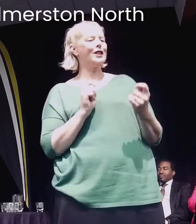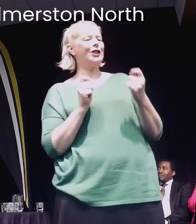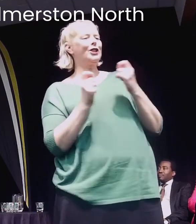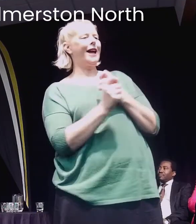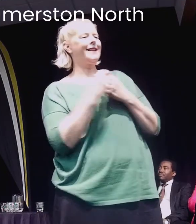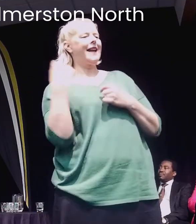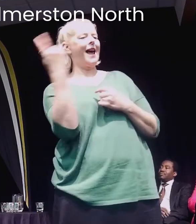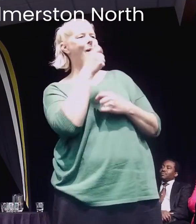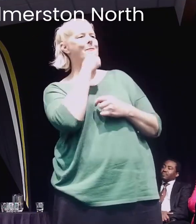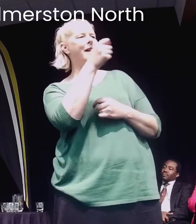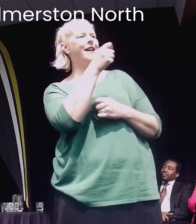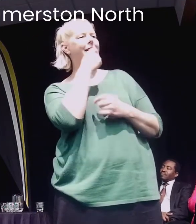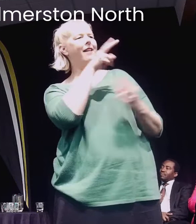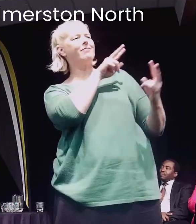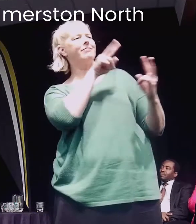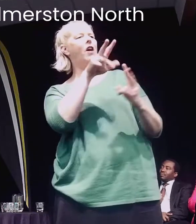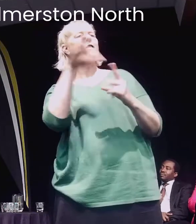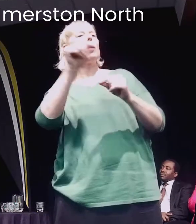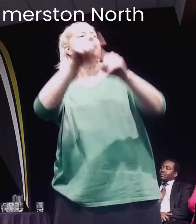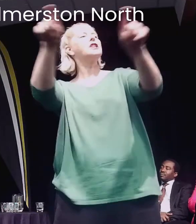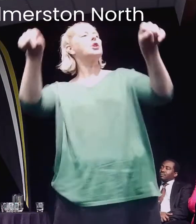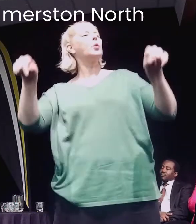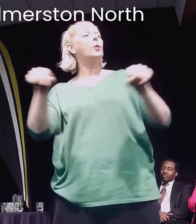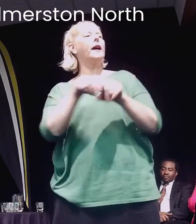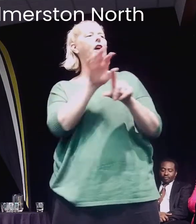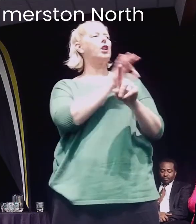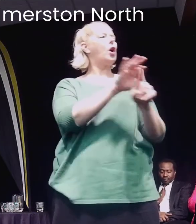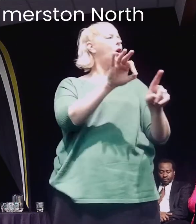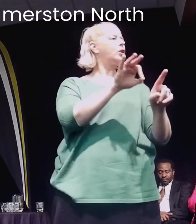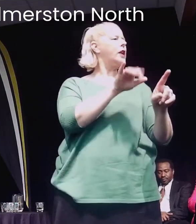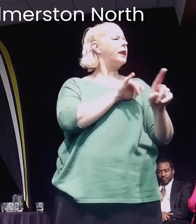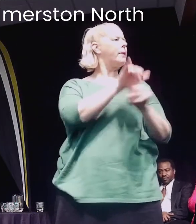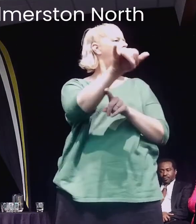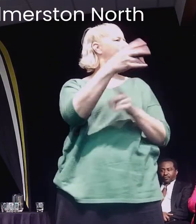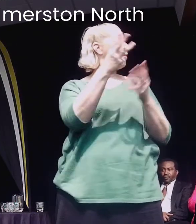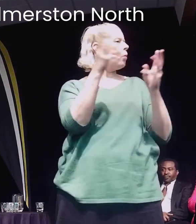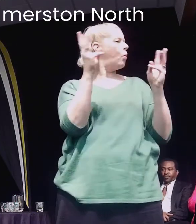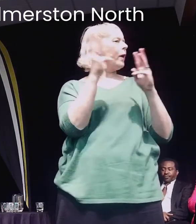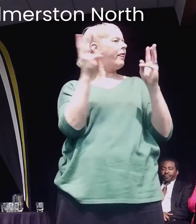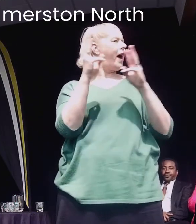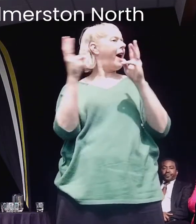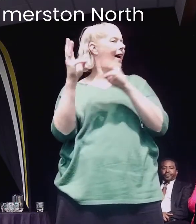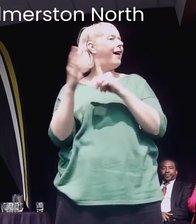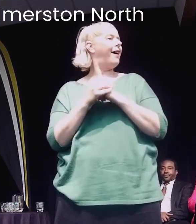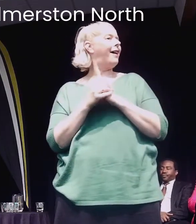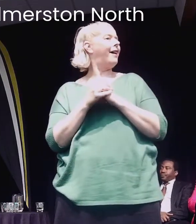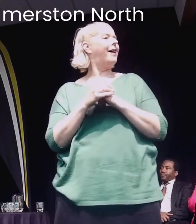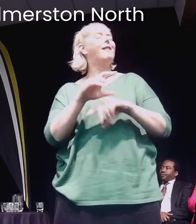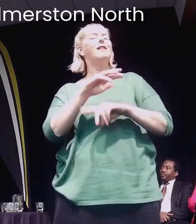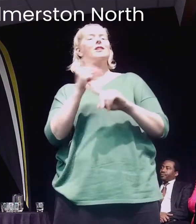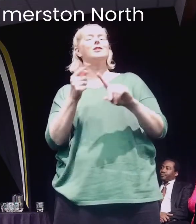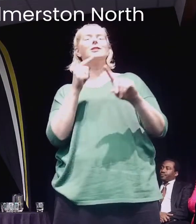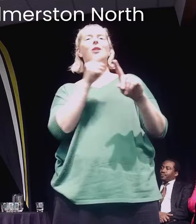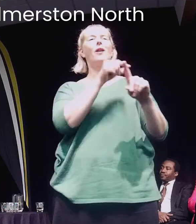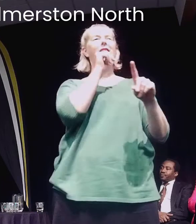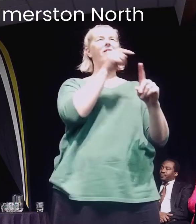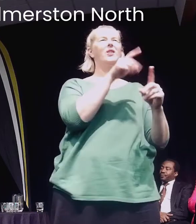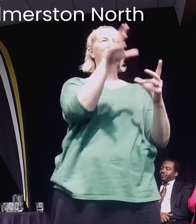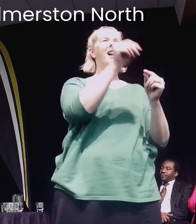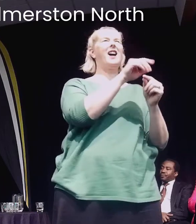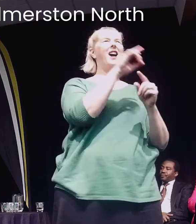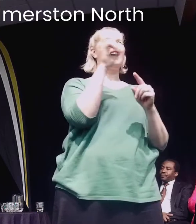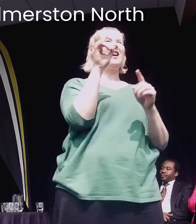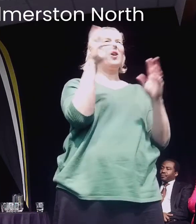airport. And believe it or not, having a slightly increased temperature has a more favourable reaction about our place